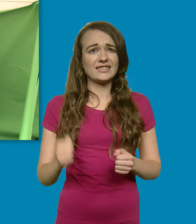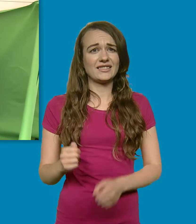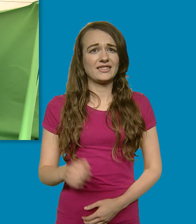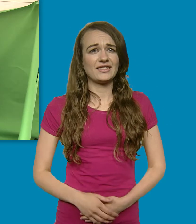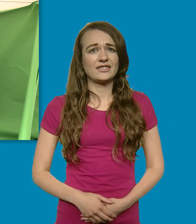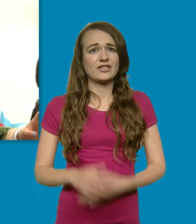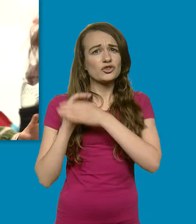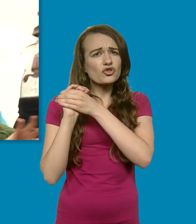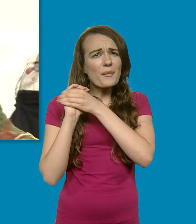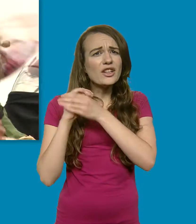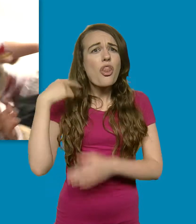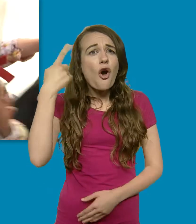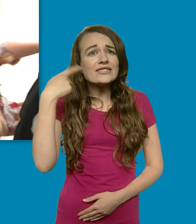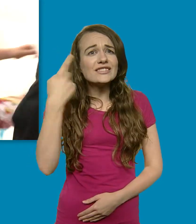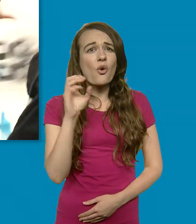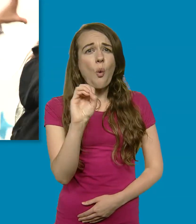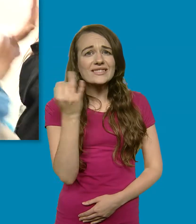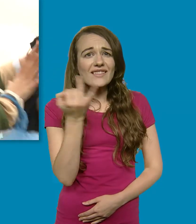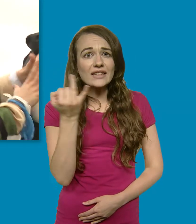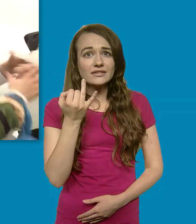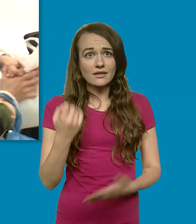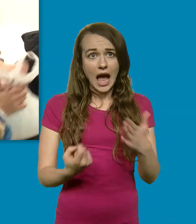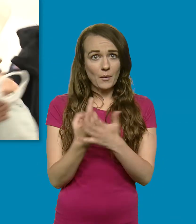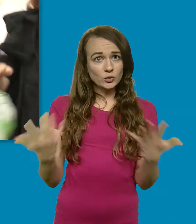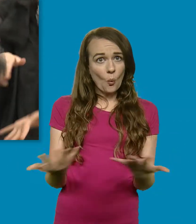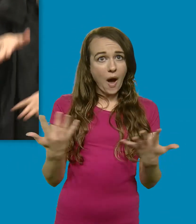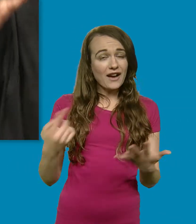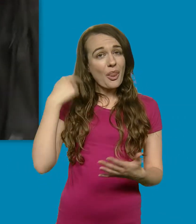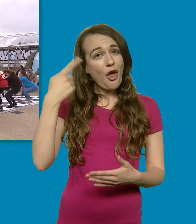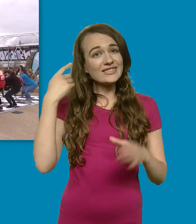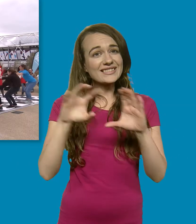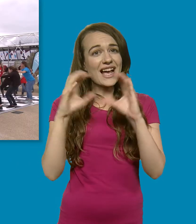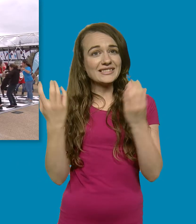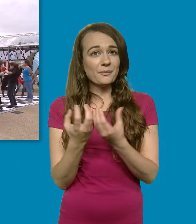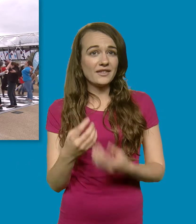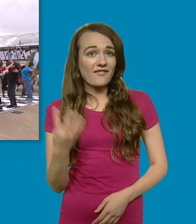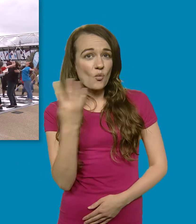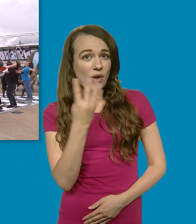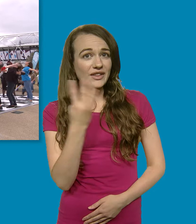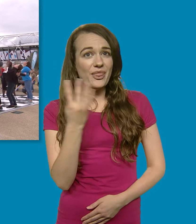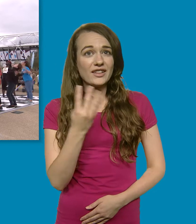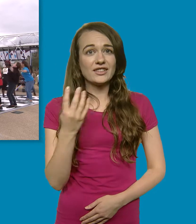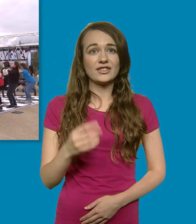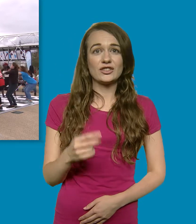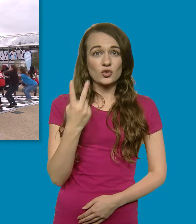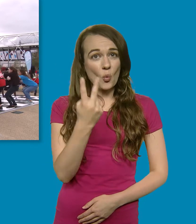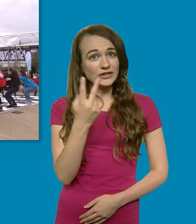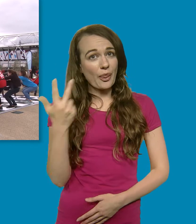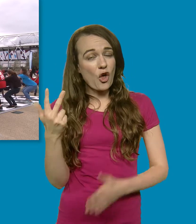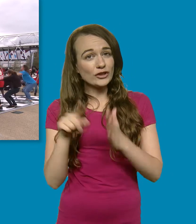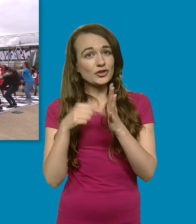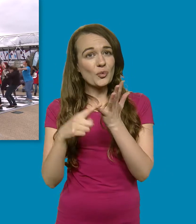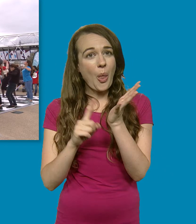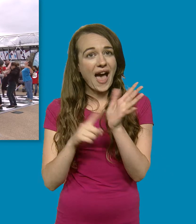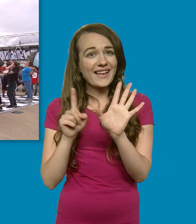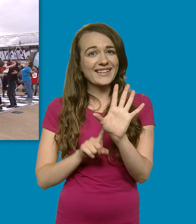London 2017. It's happening in the London Stadium from the 14th to the 23rd of July.